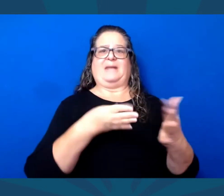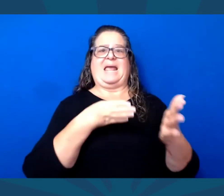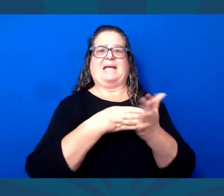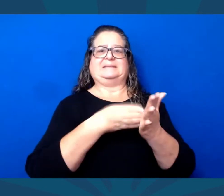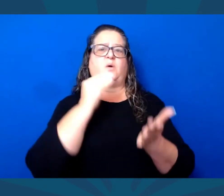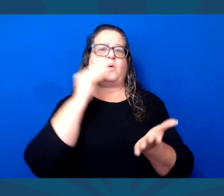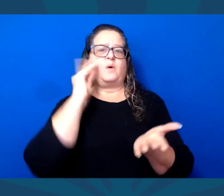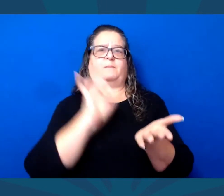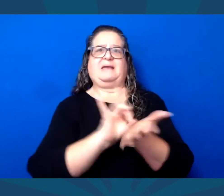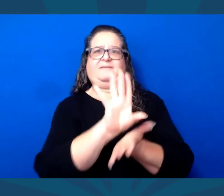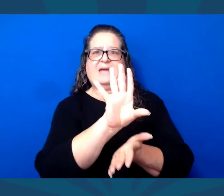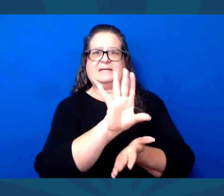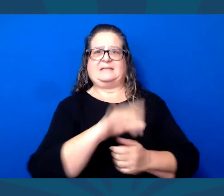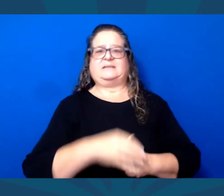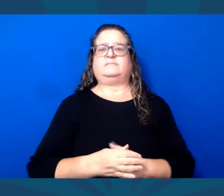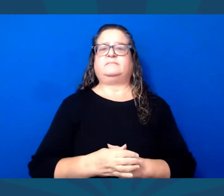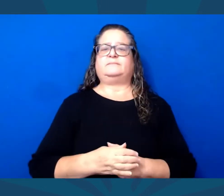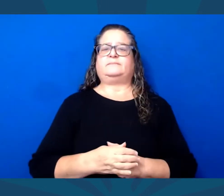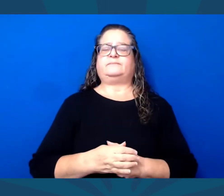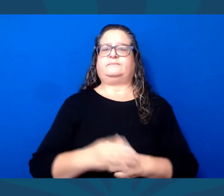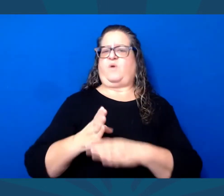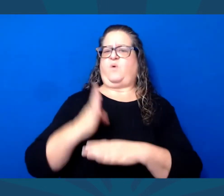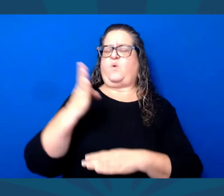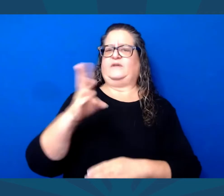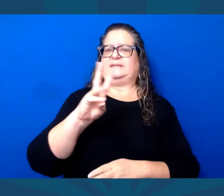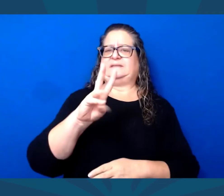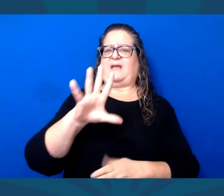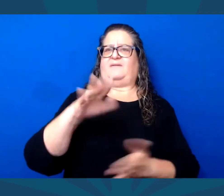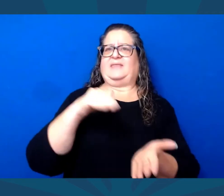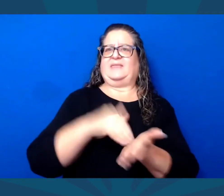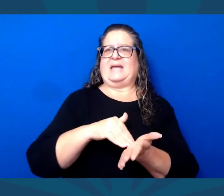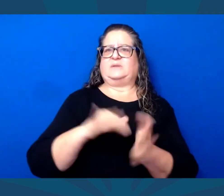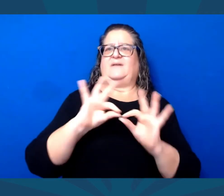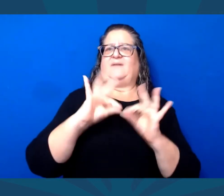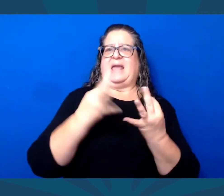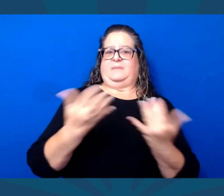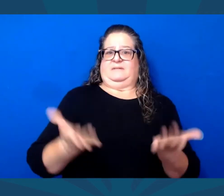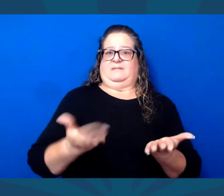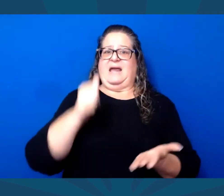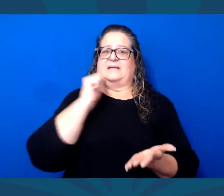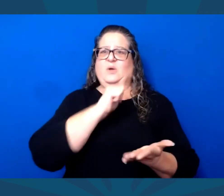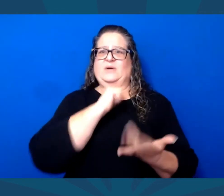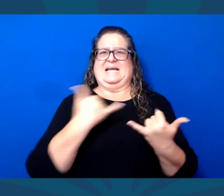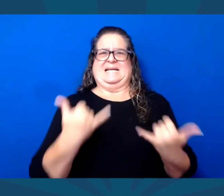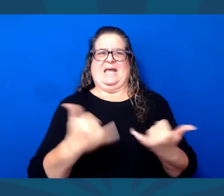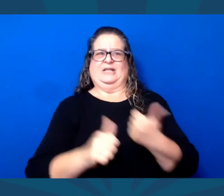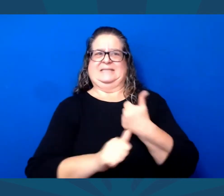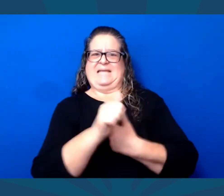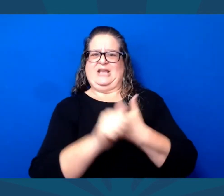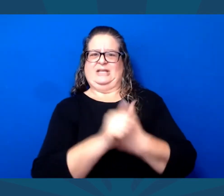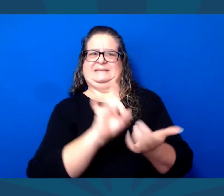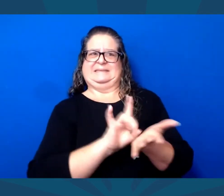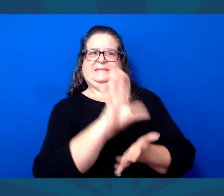I will fight for families, especially ones pending eviction. There are over